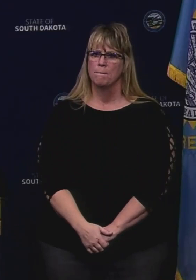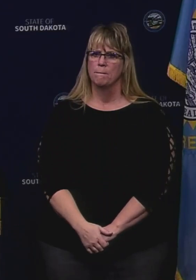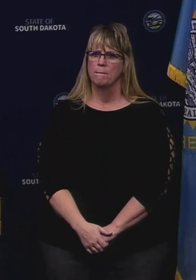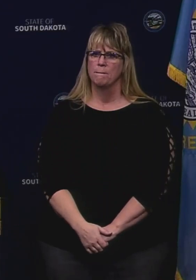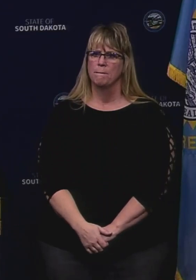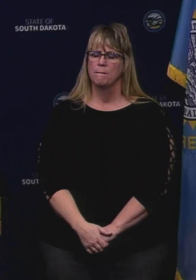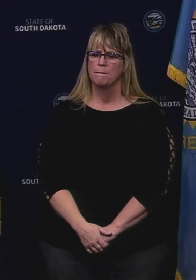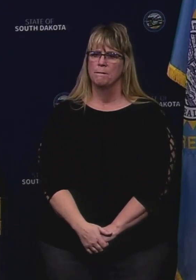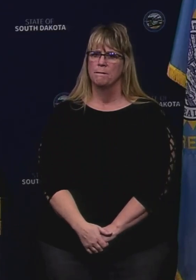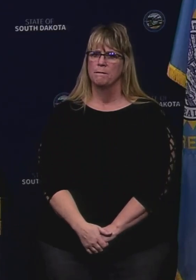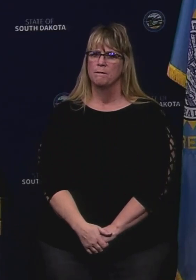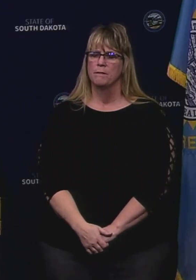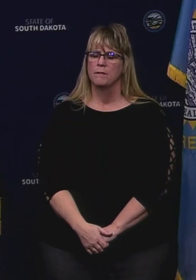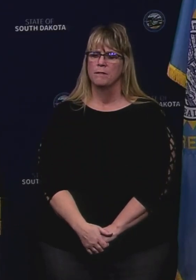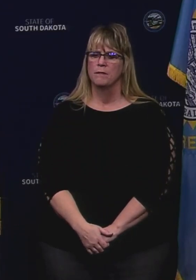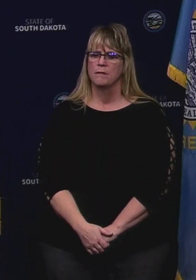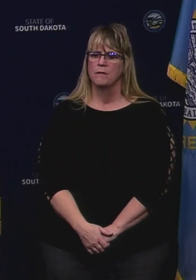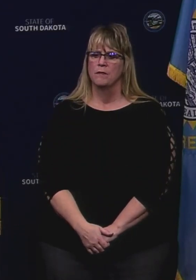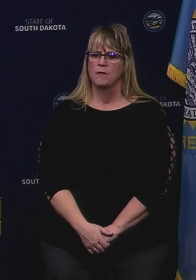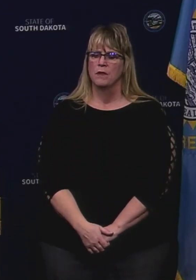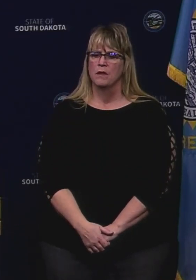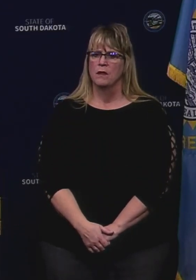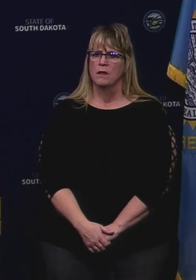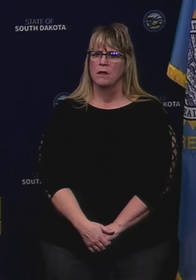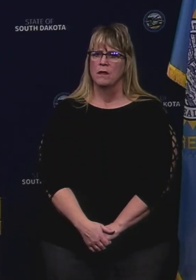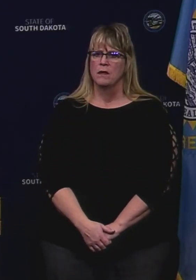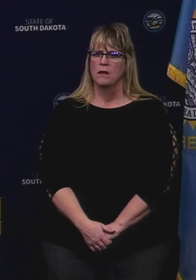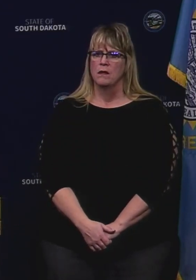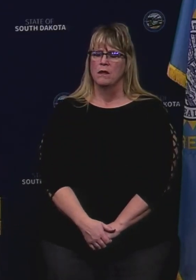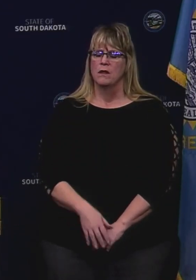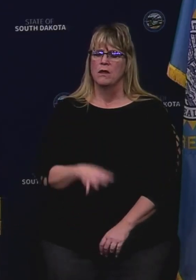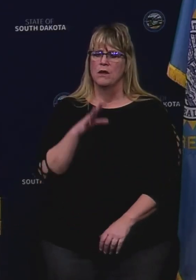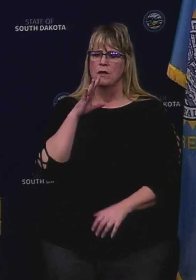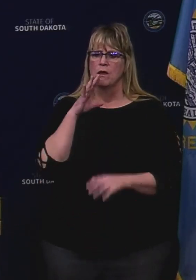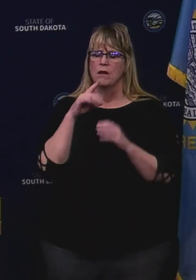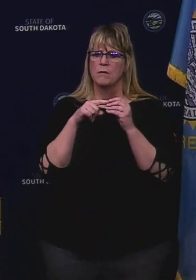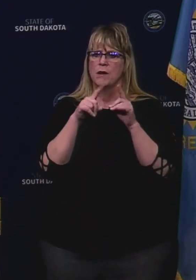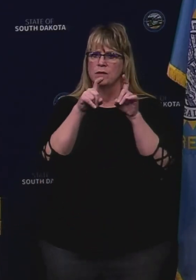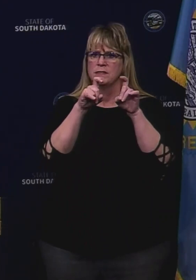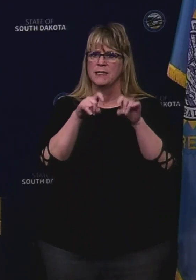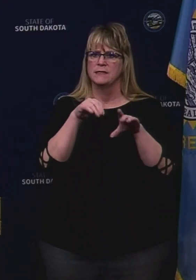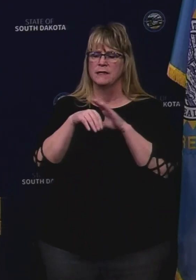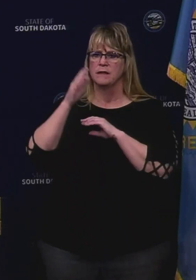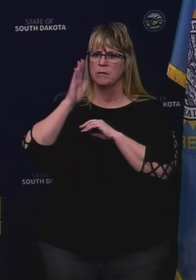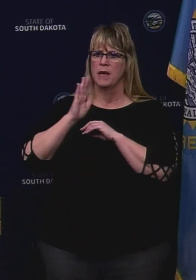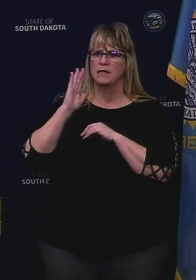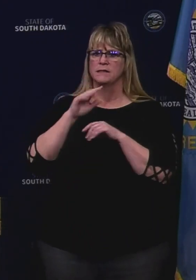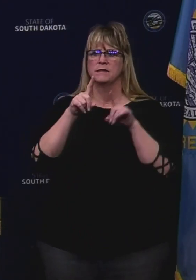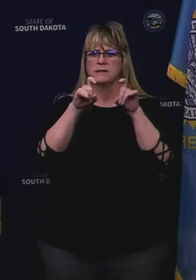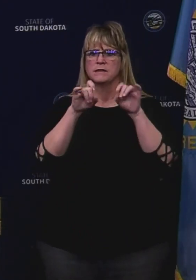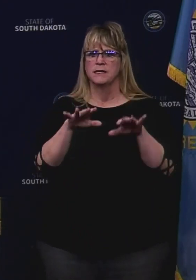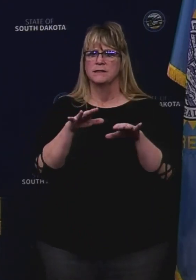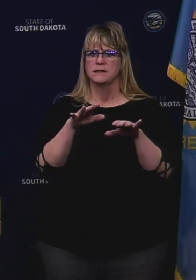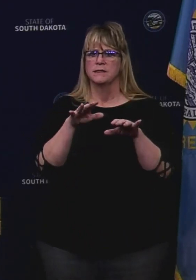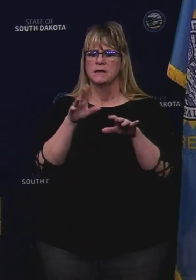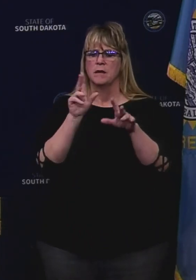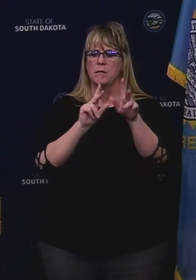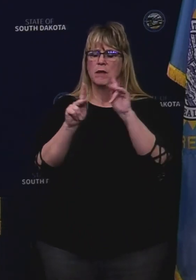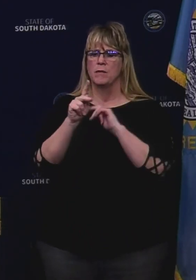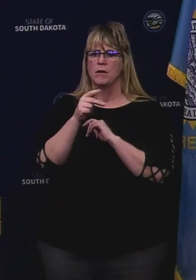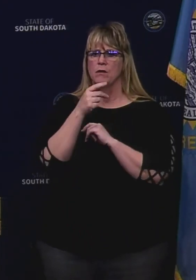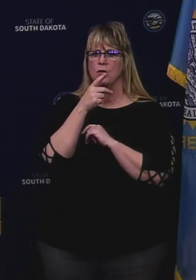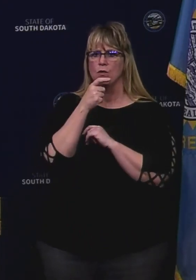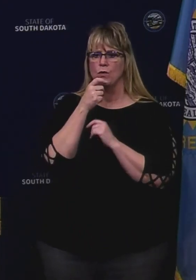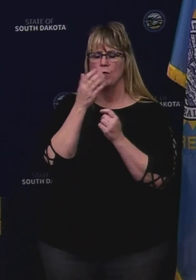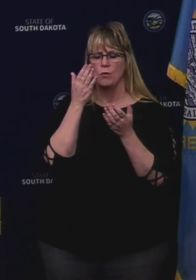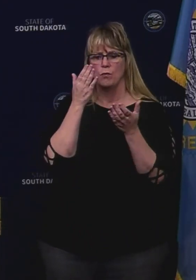Continuing questions about testing. I know we've talked in the past about testing people who are asymptomatic. I'm wondering